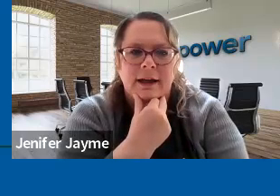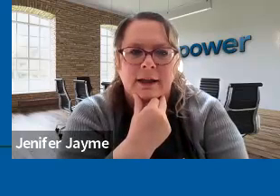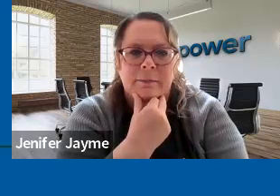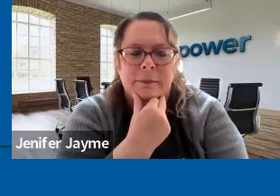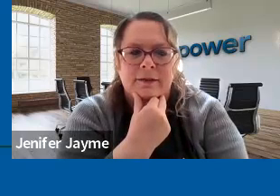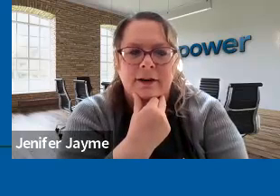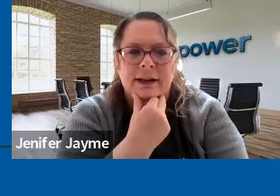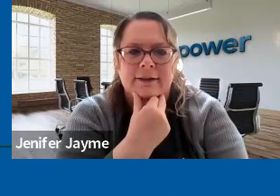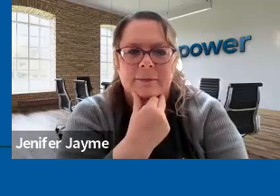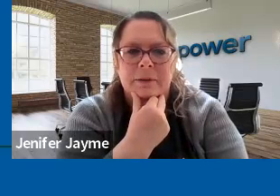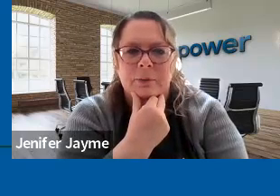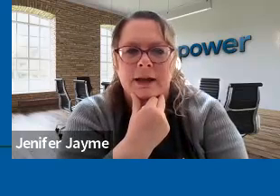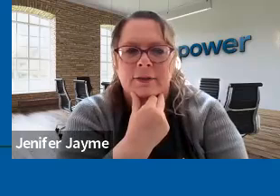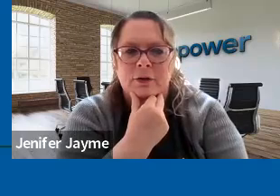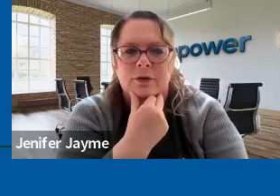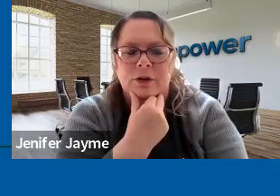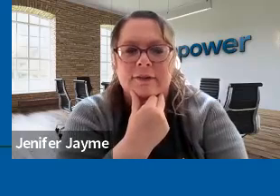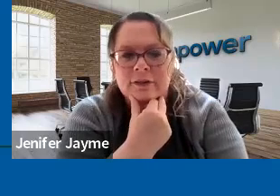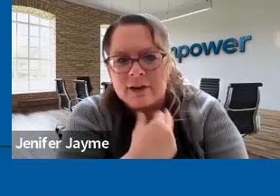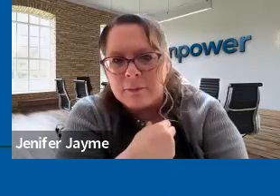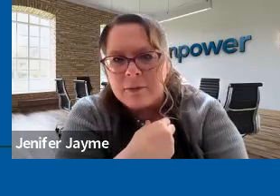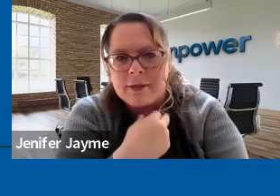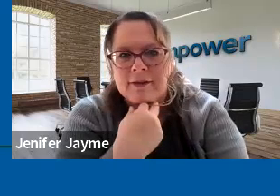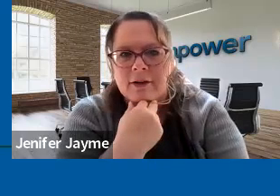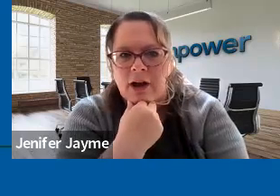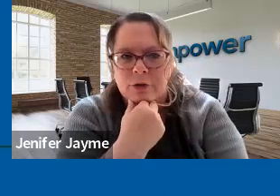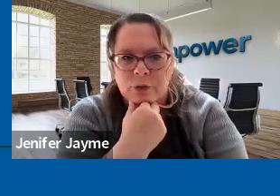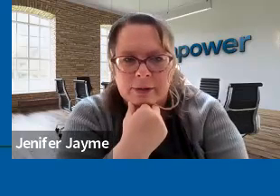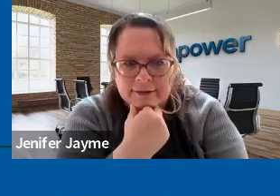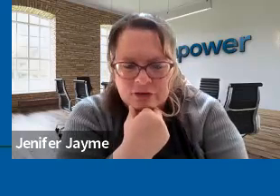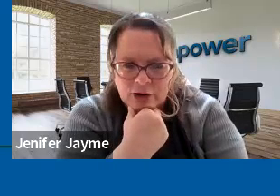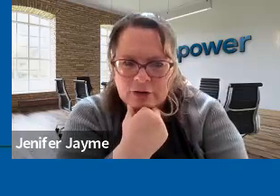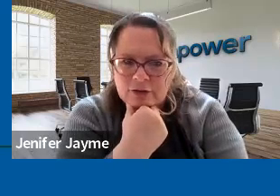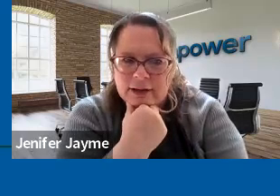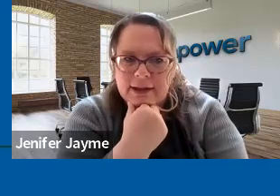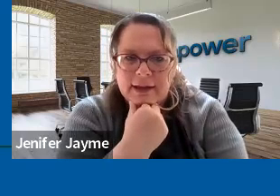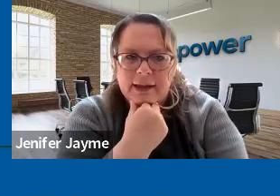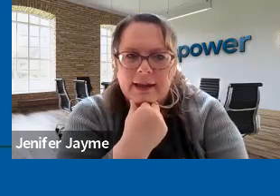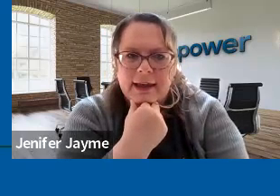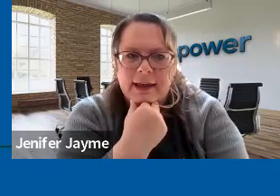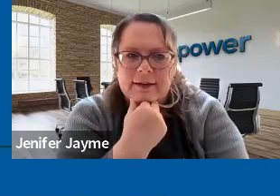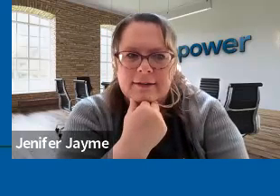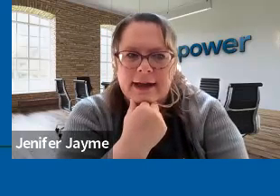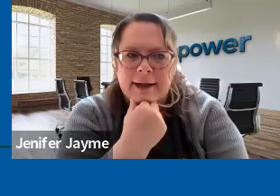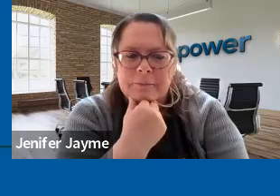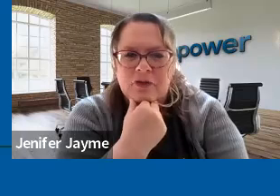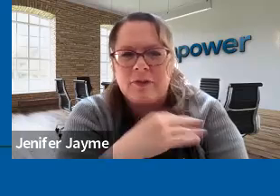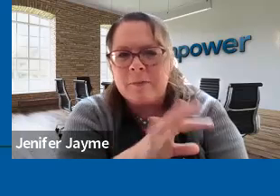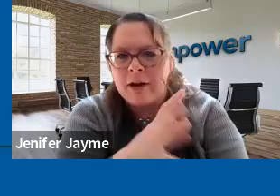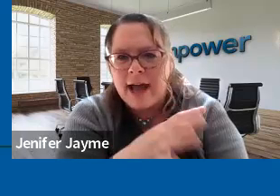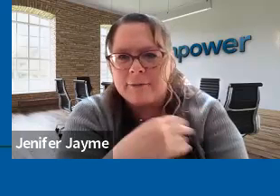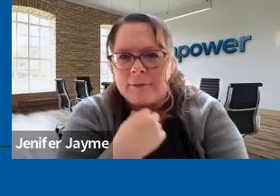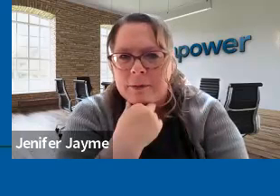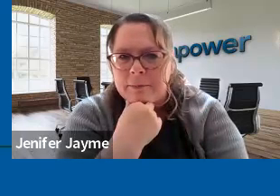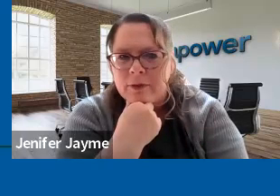that military connected people be either transitioning from the military or honorably discharged. And just